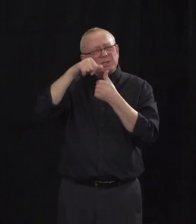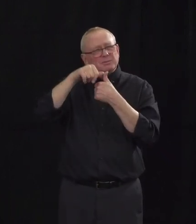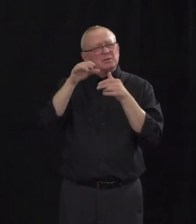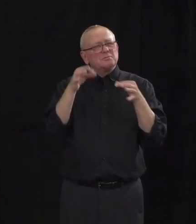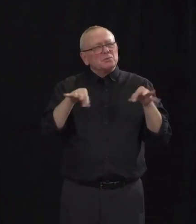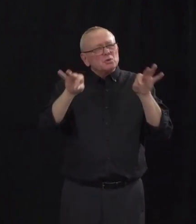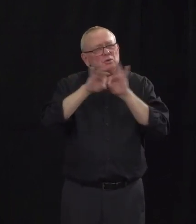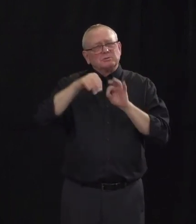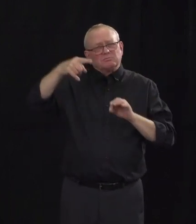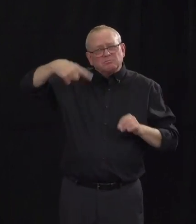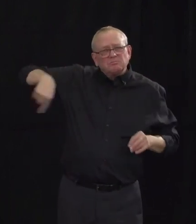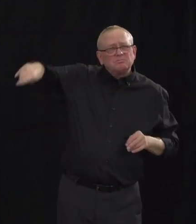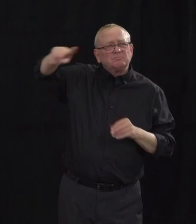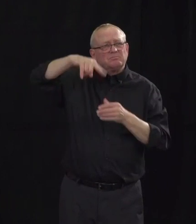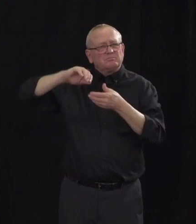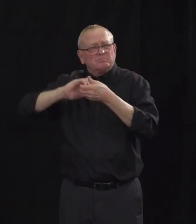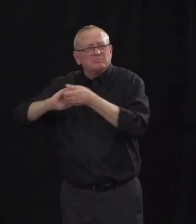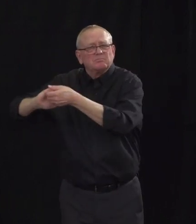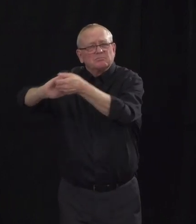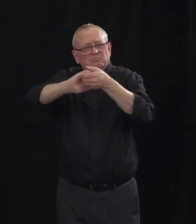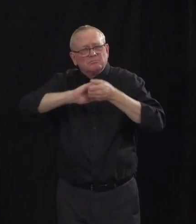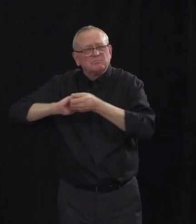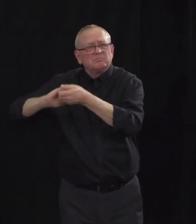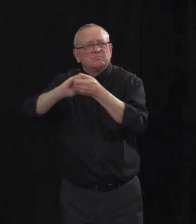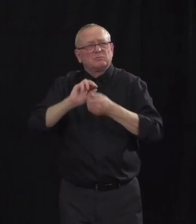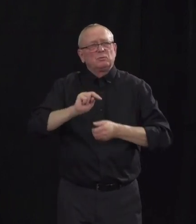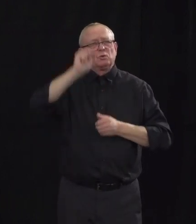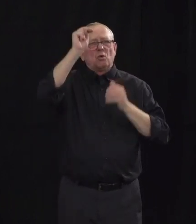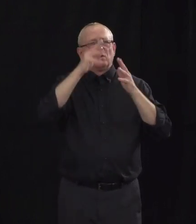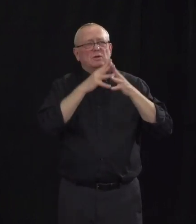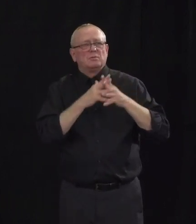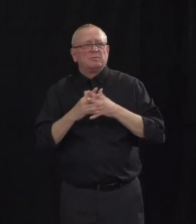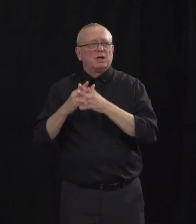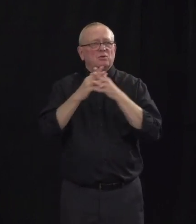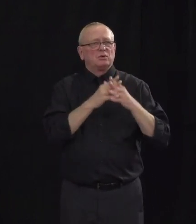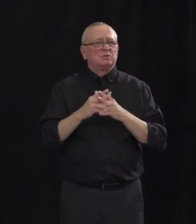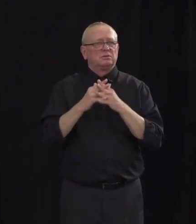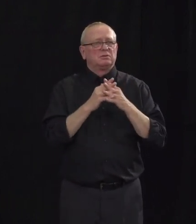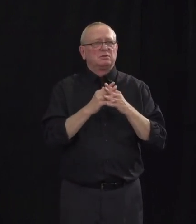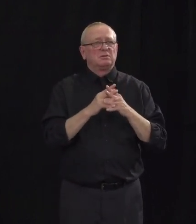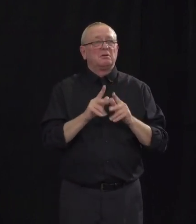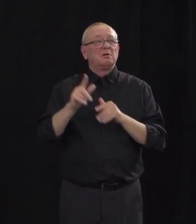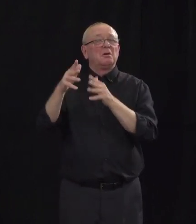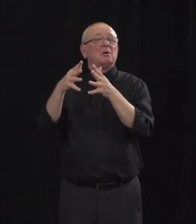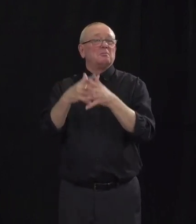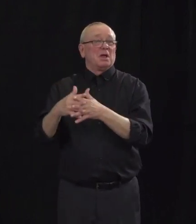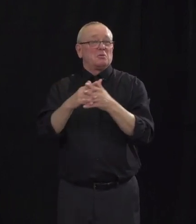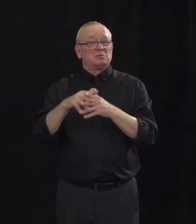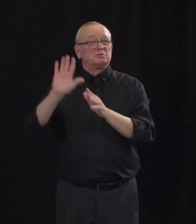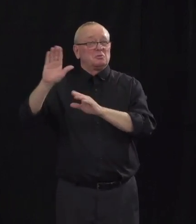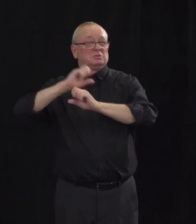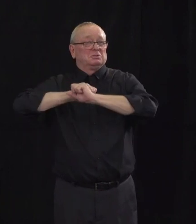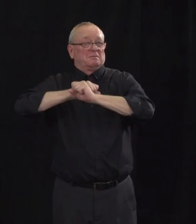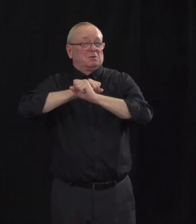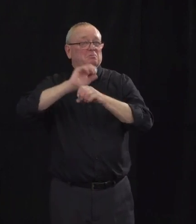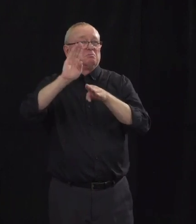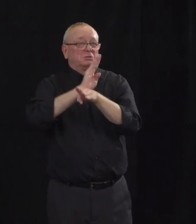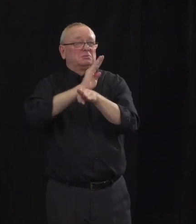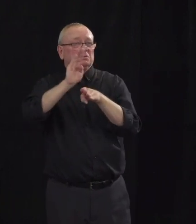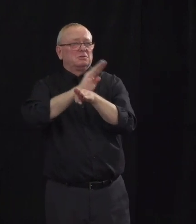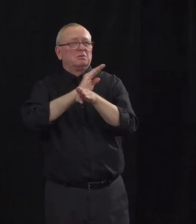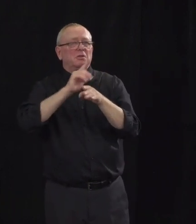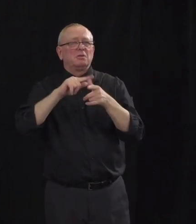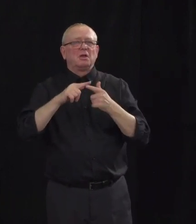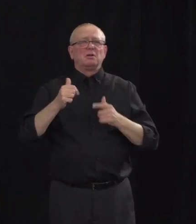basis, in part so that we don't end up being sideswiped by any potential American action to defend the industry. Come back to the floor. Go